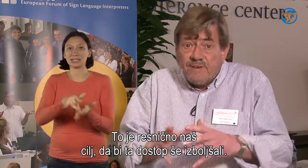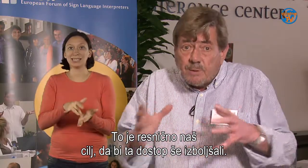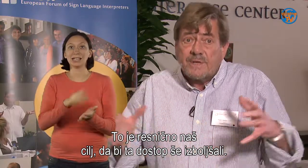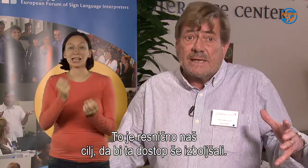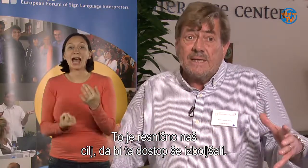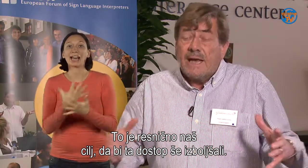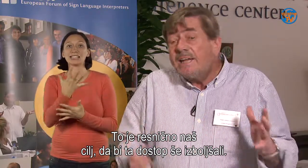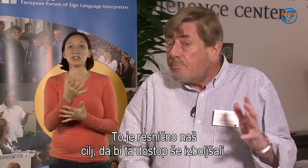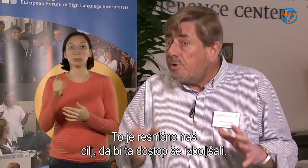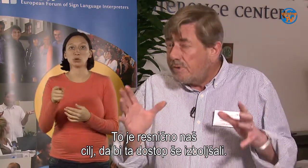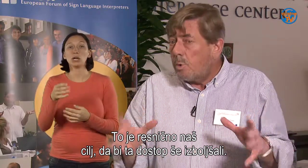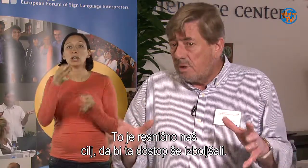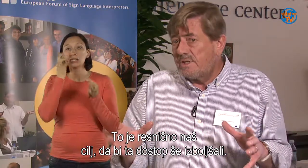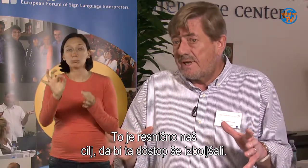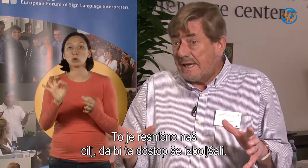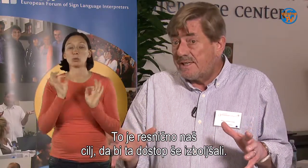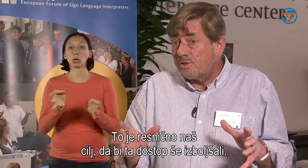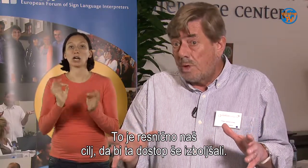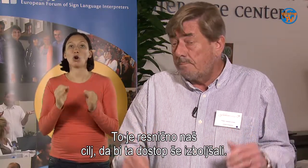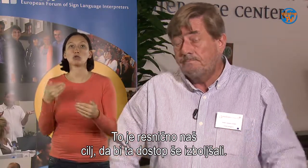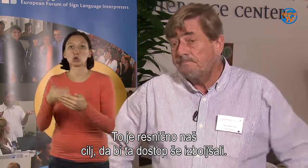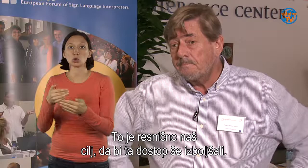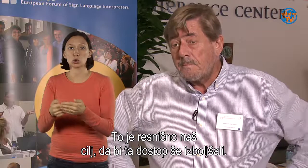develop that and improve the quality of that access as well.